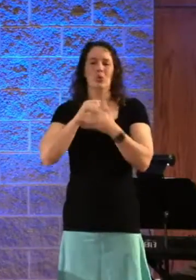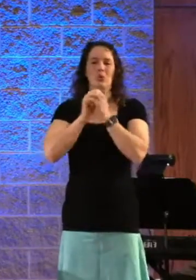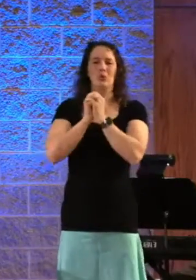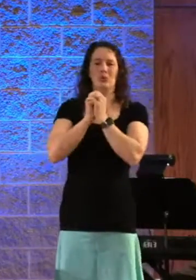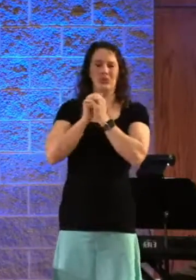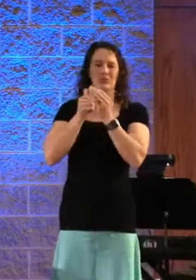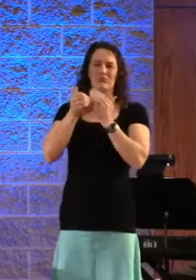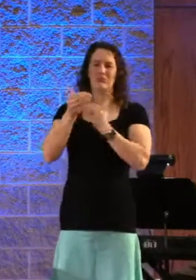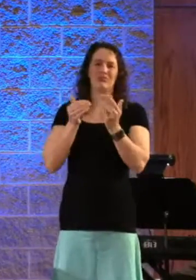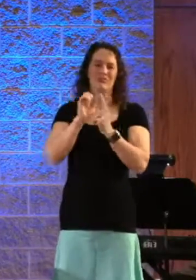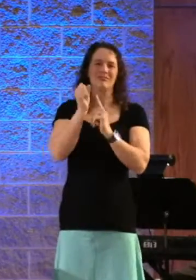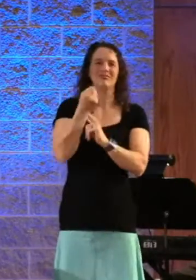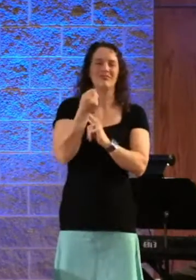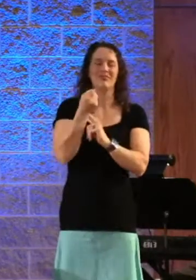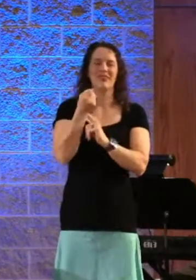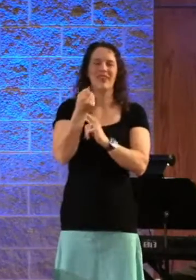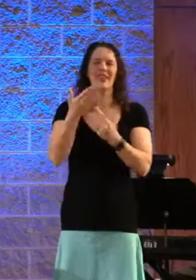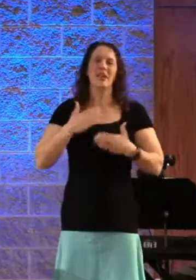today.